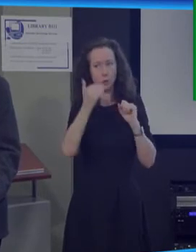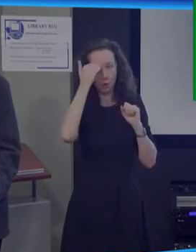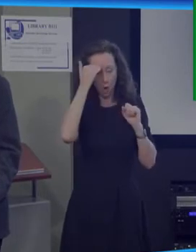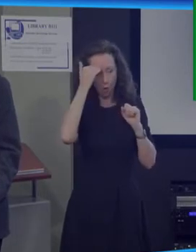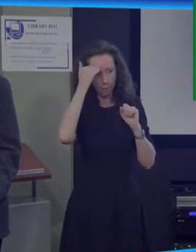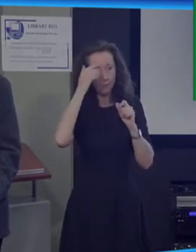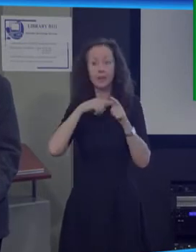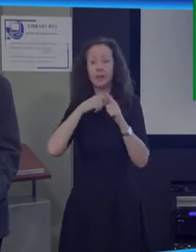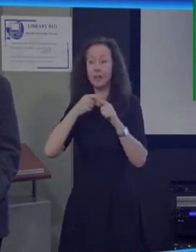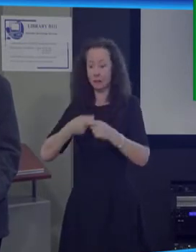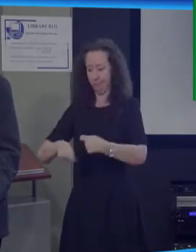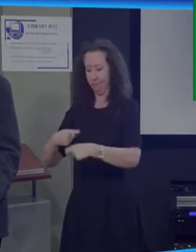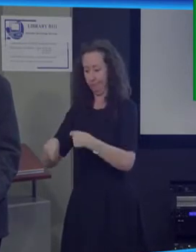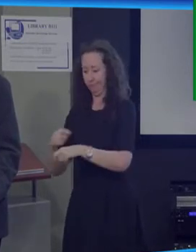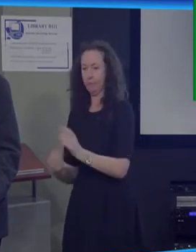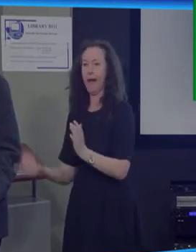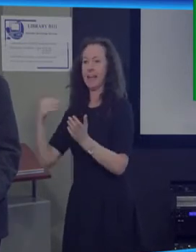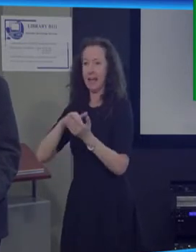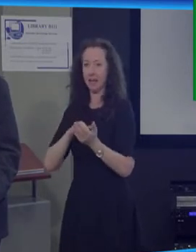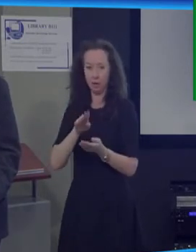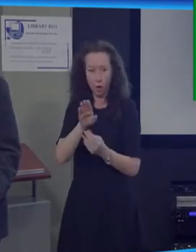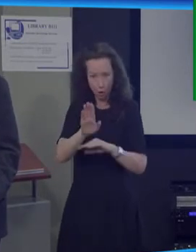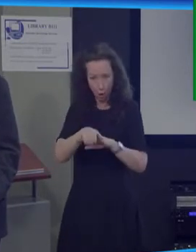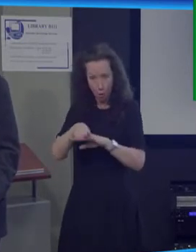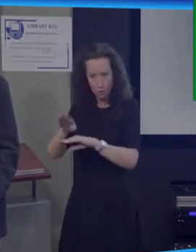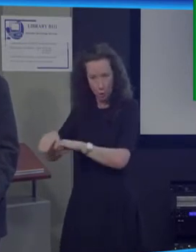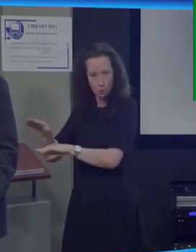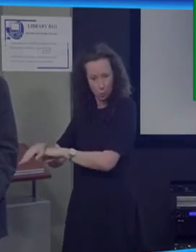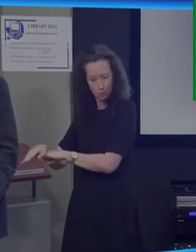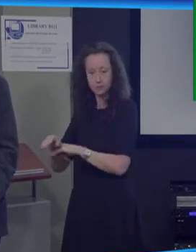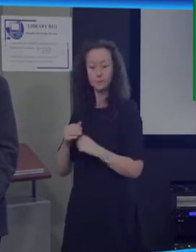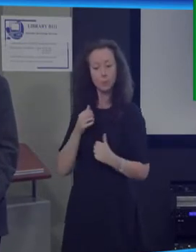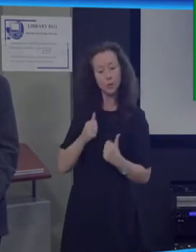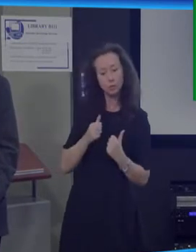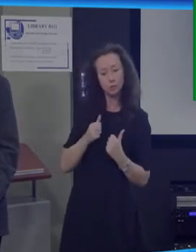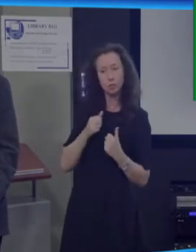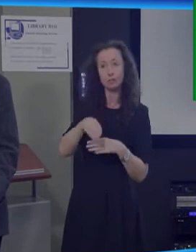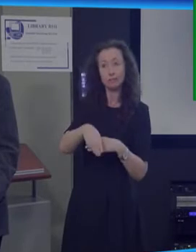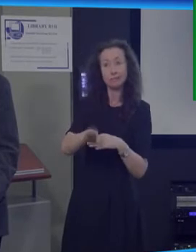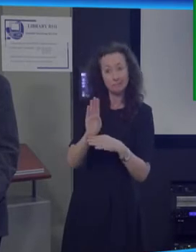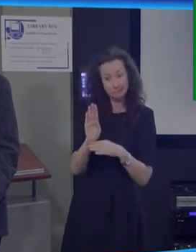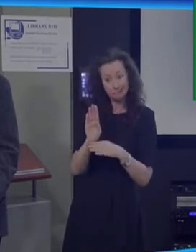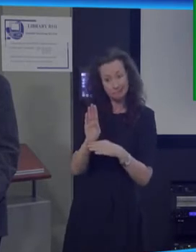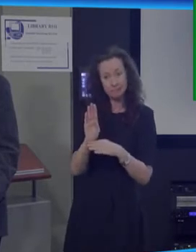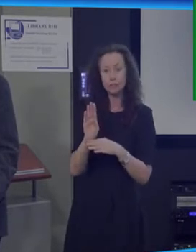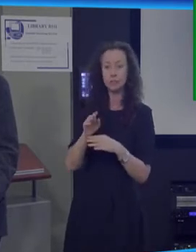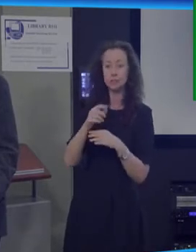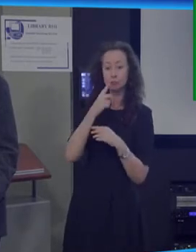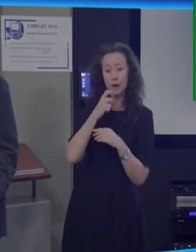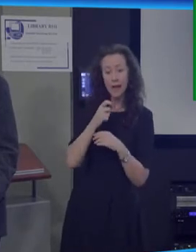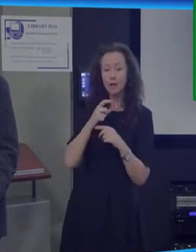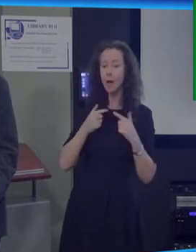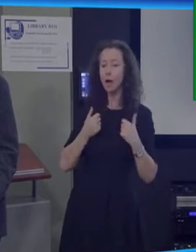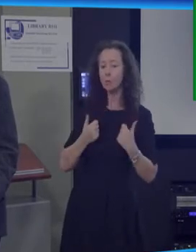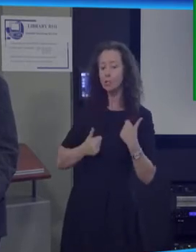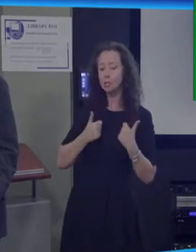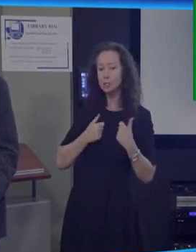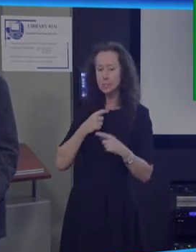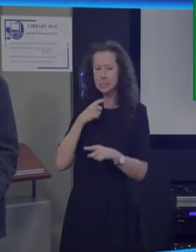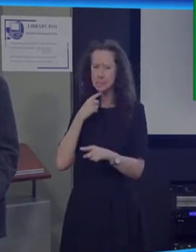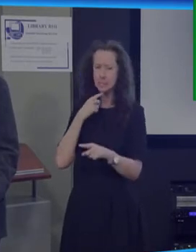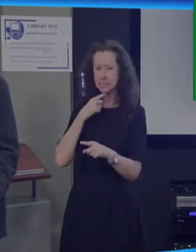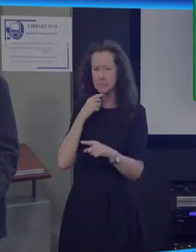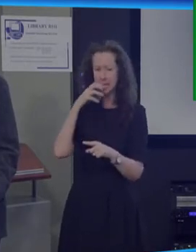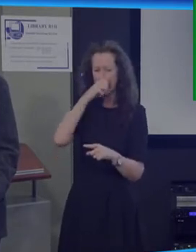guess. Have to guess. Do you know for sure? Would you have to guess? I'd have to